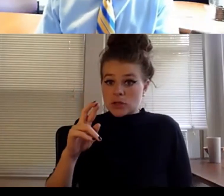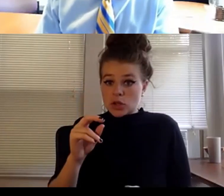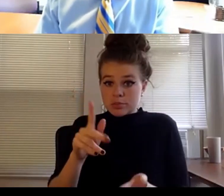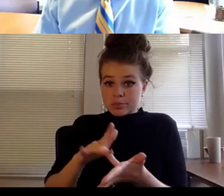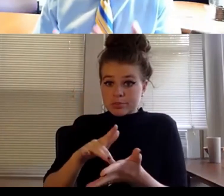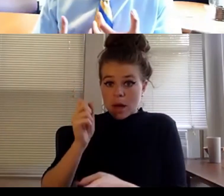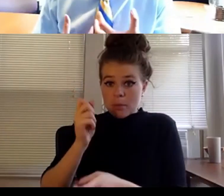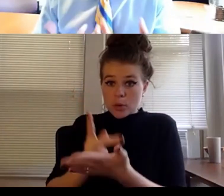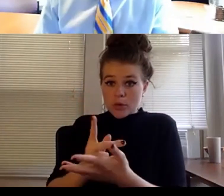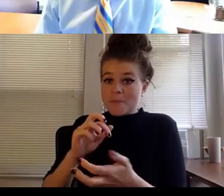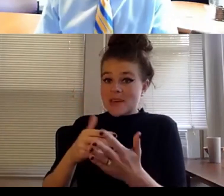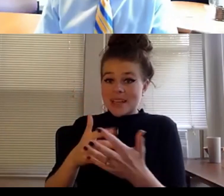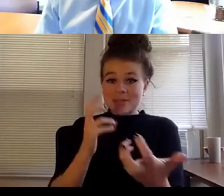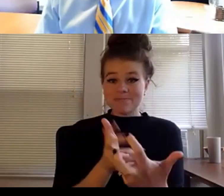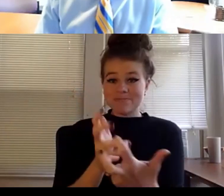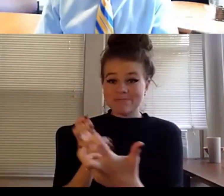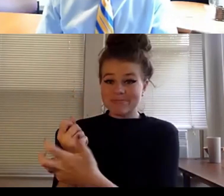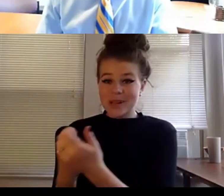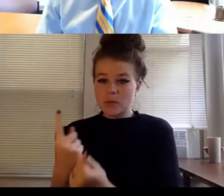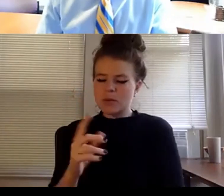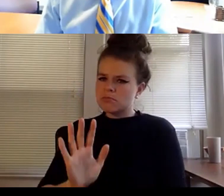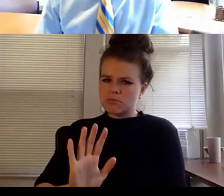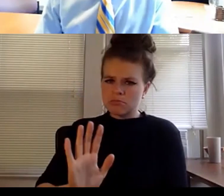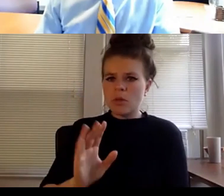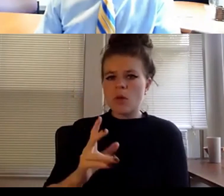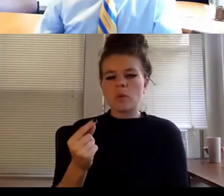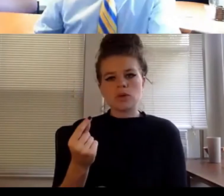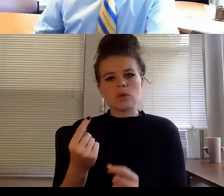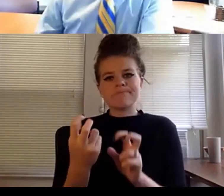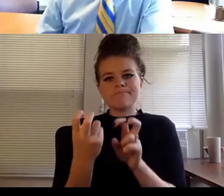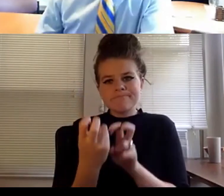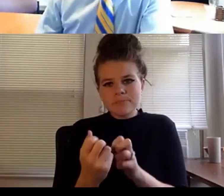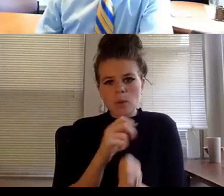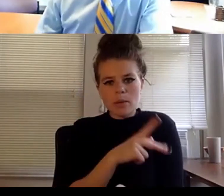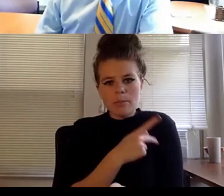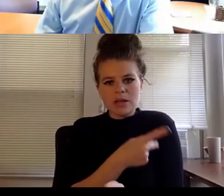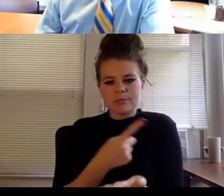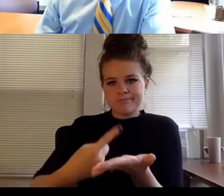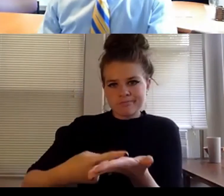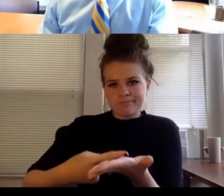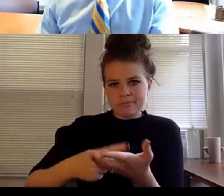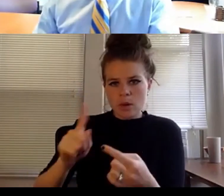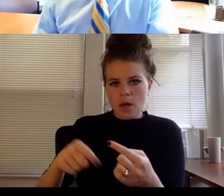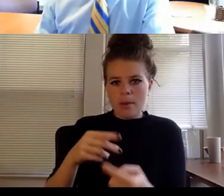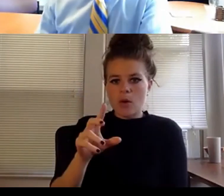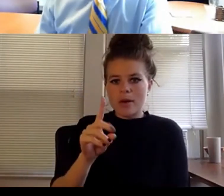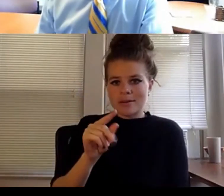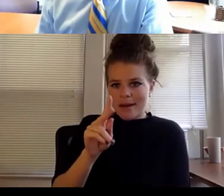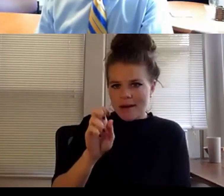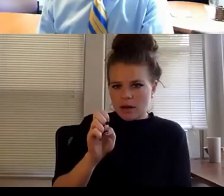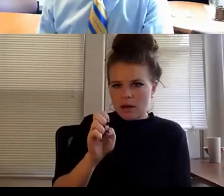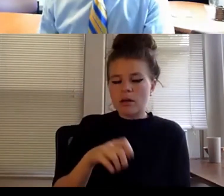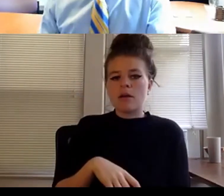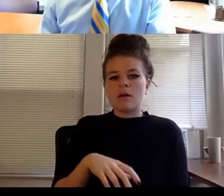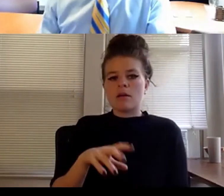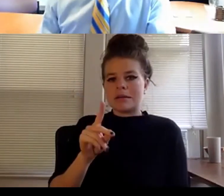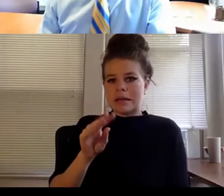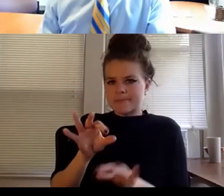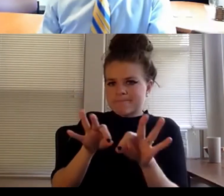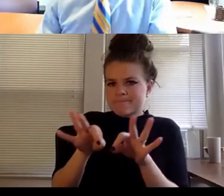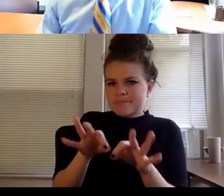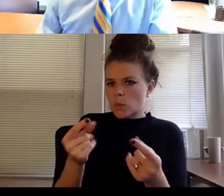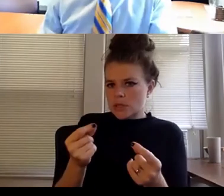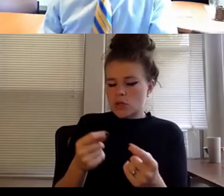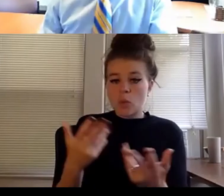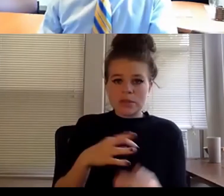everyone. What I do as a physician is to talk to them. What are the data here? What does it do for you? What are the safety?